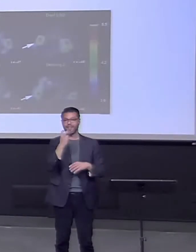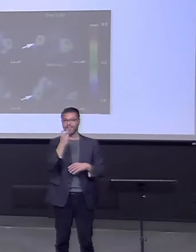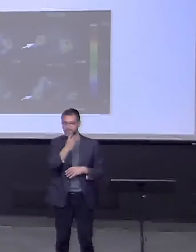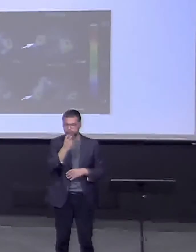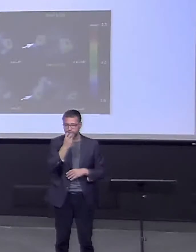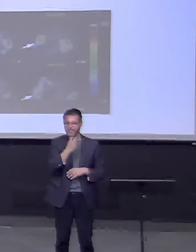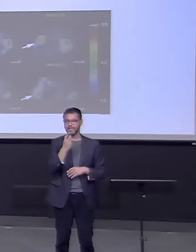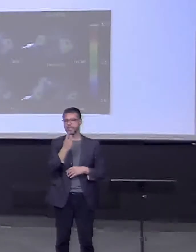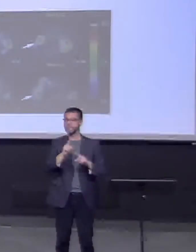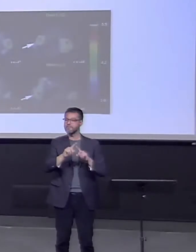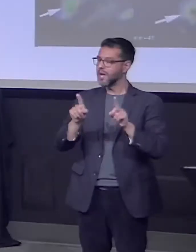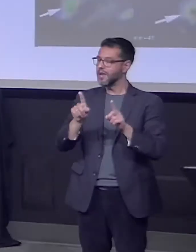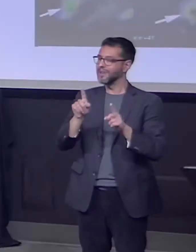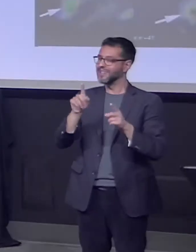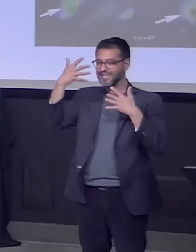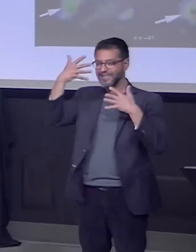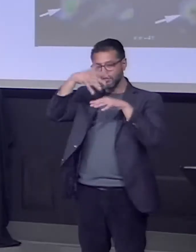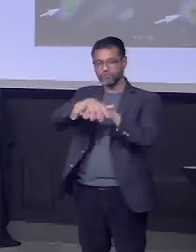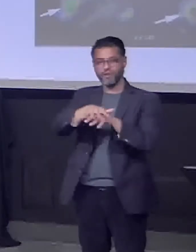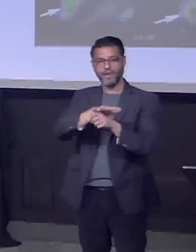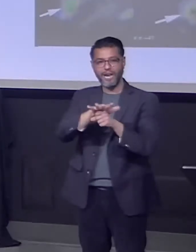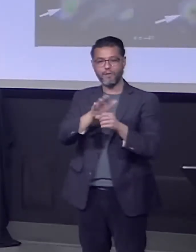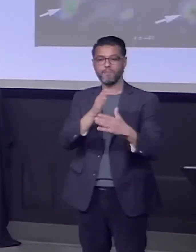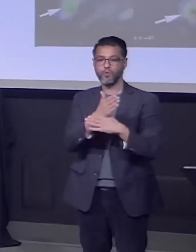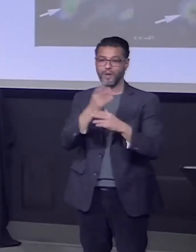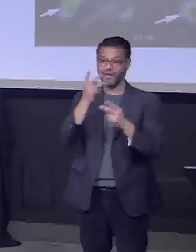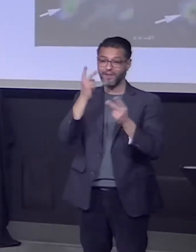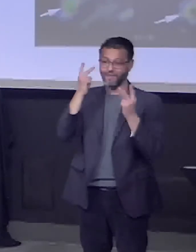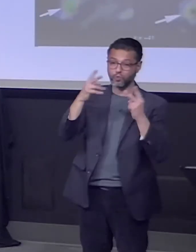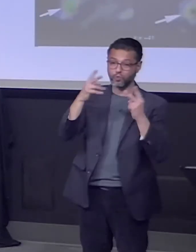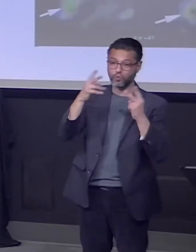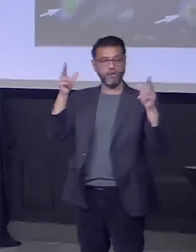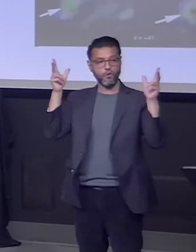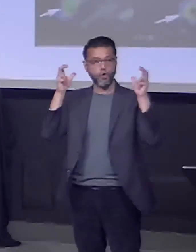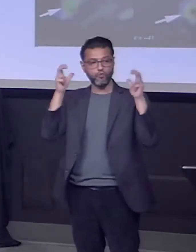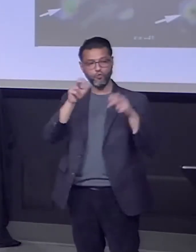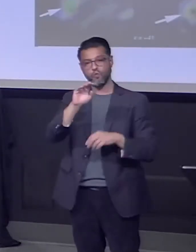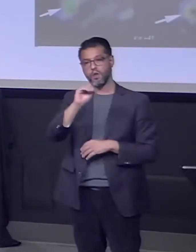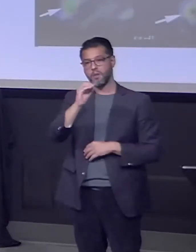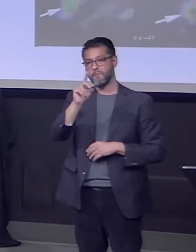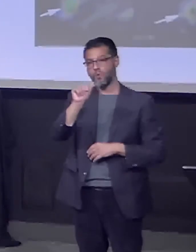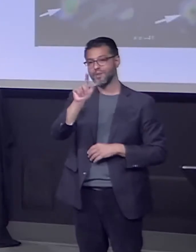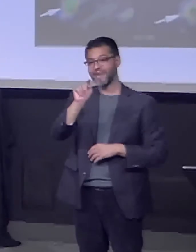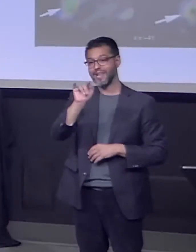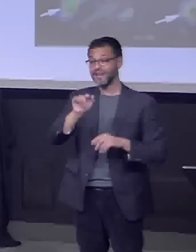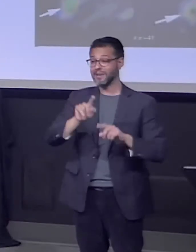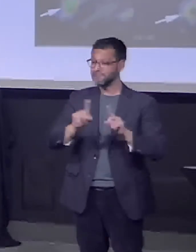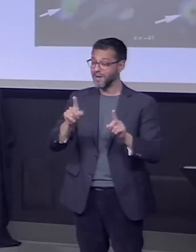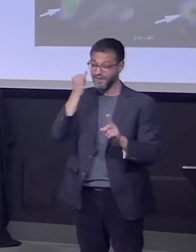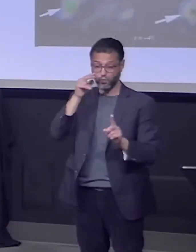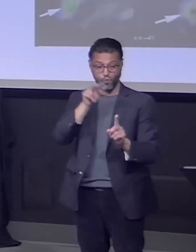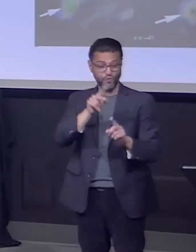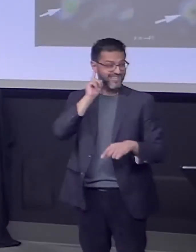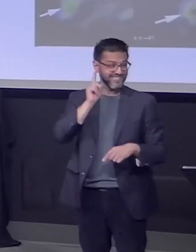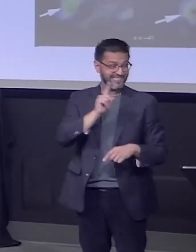it's an integration area between the visual and the auditory modality. But even more so in deaf